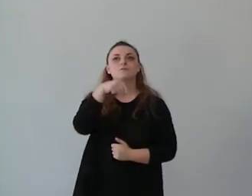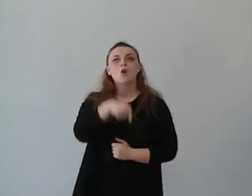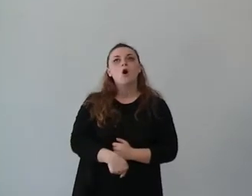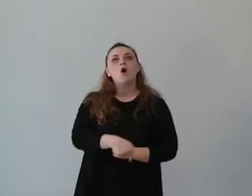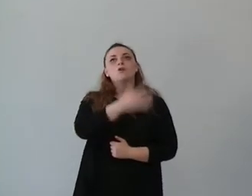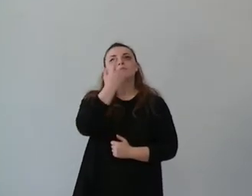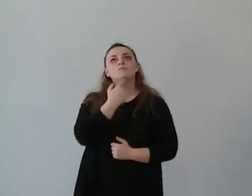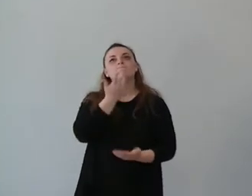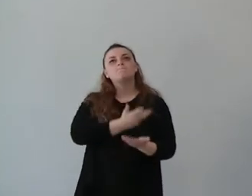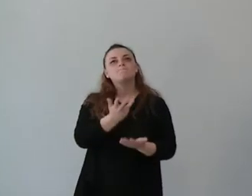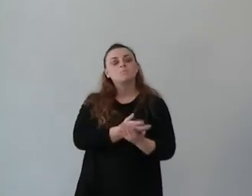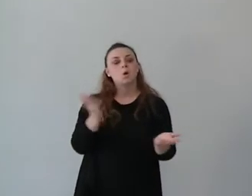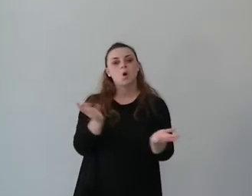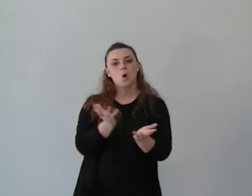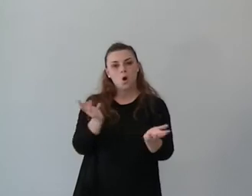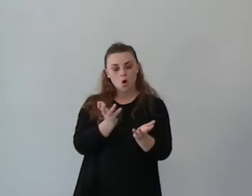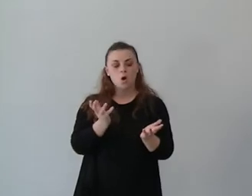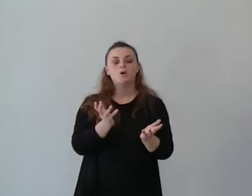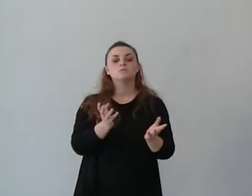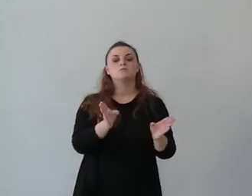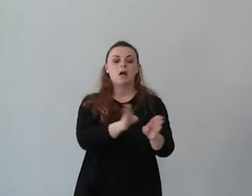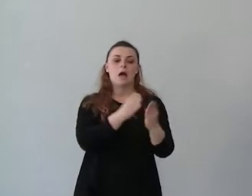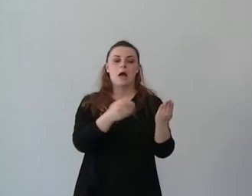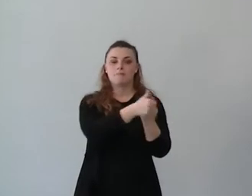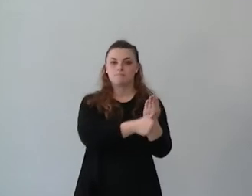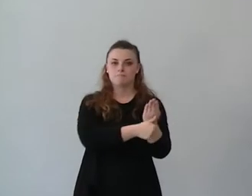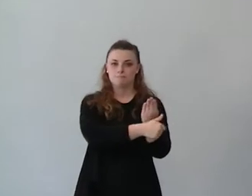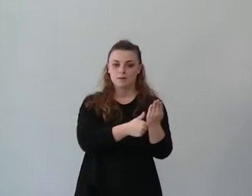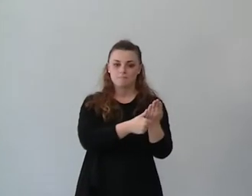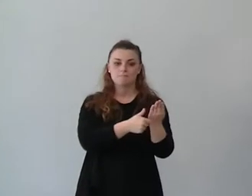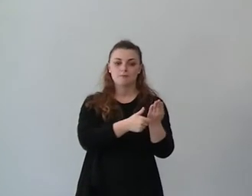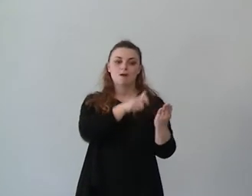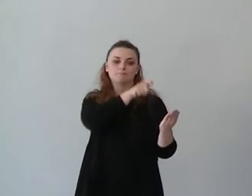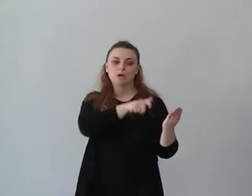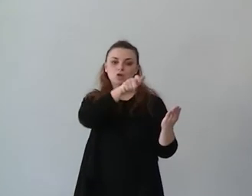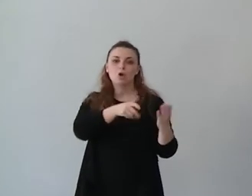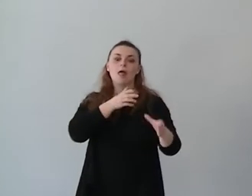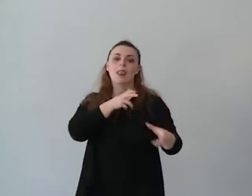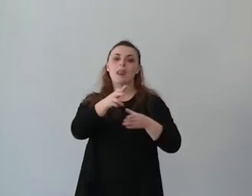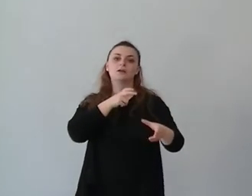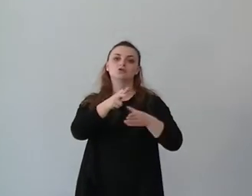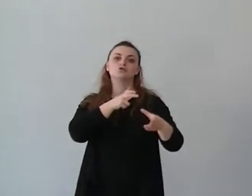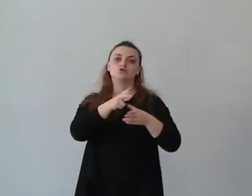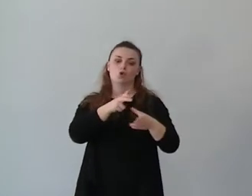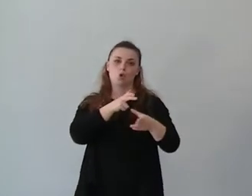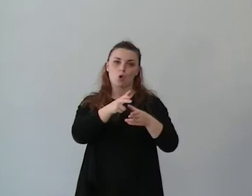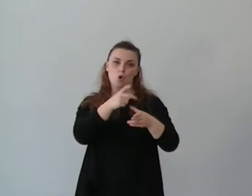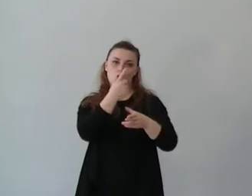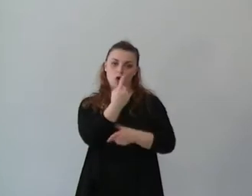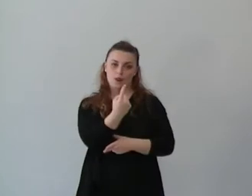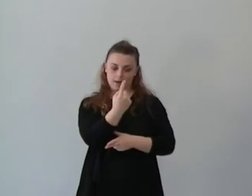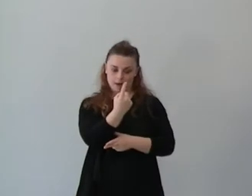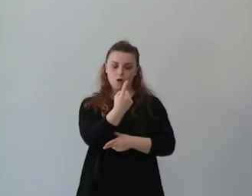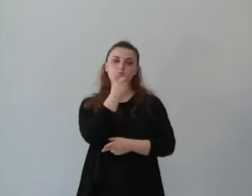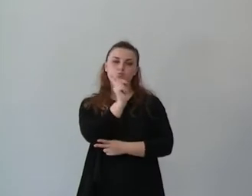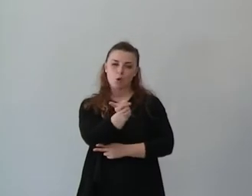che c'è nella Bibbia. I love the fact that we can look to the Bible and look at how different people interacted to